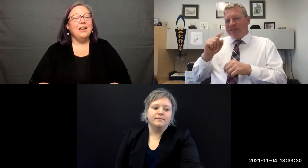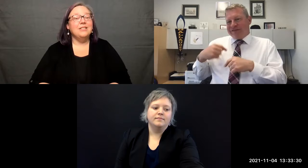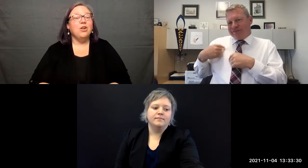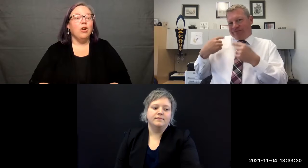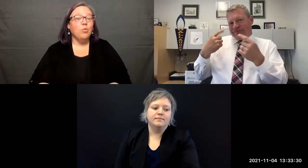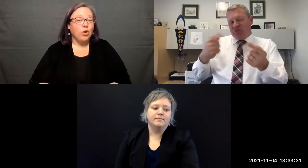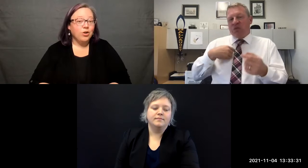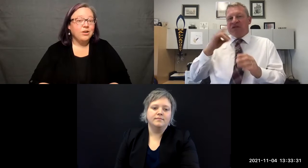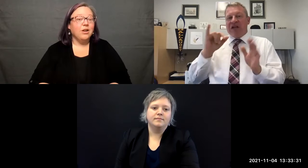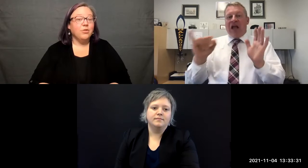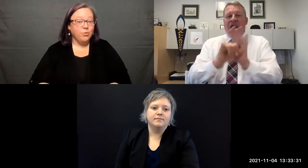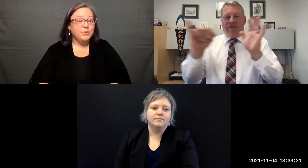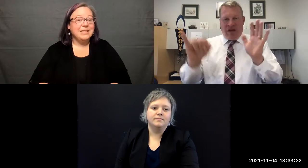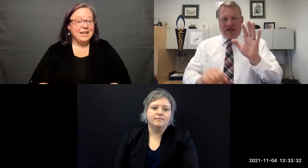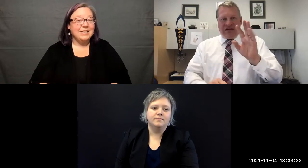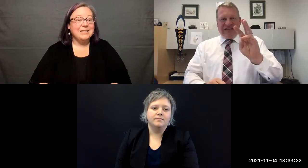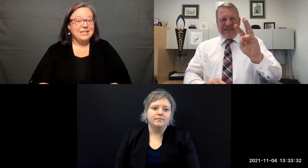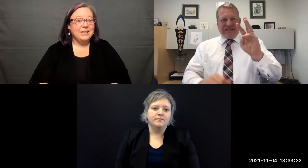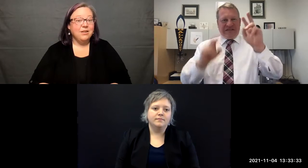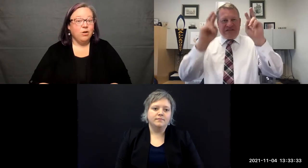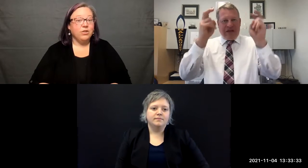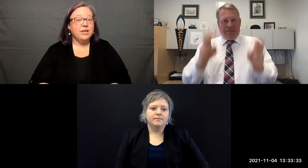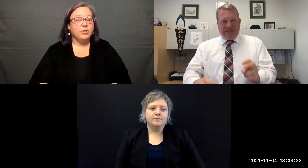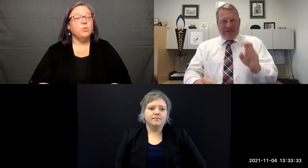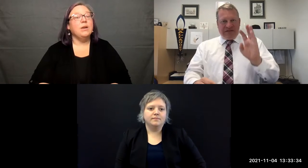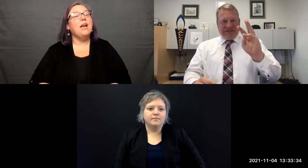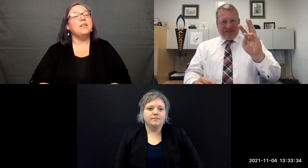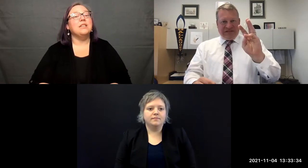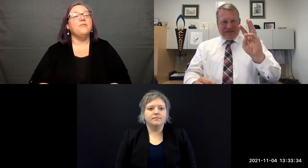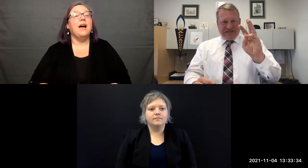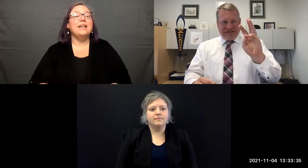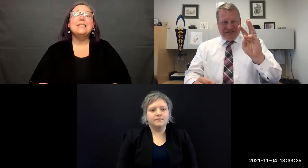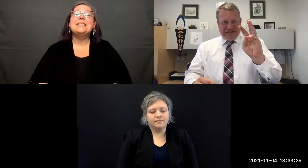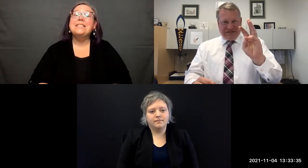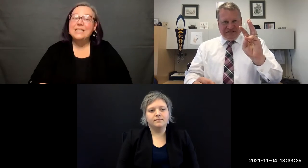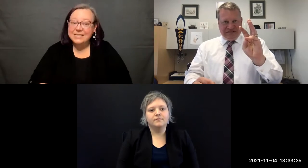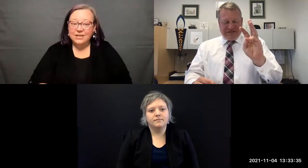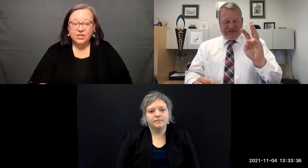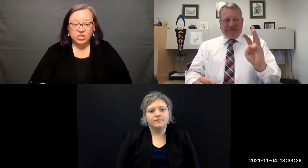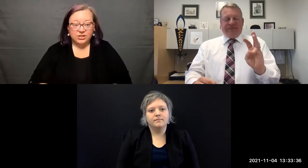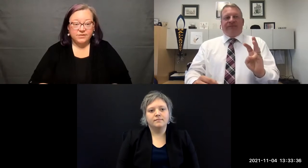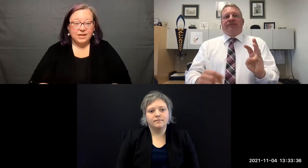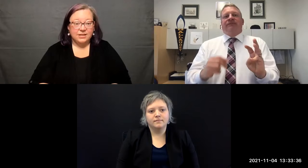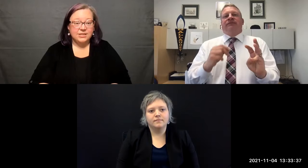and our work through CEASD over the years, we have identified 6 initiatives at this